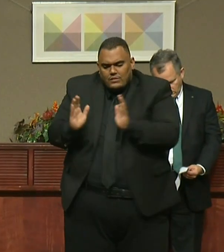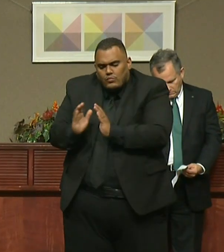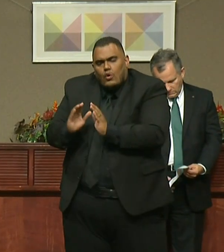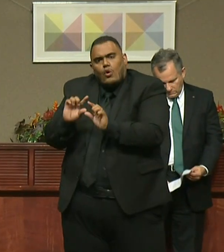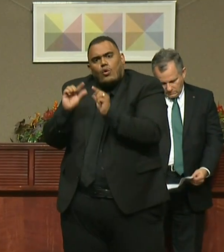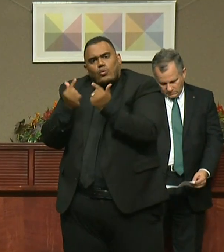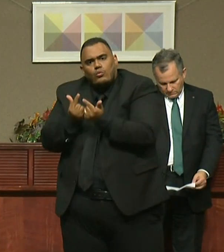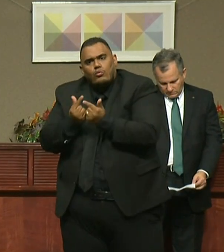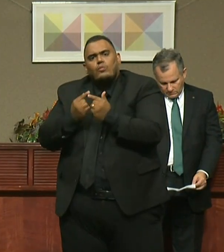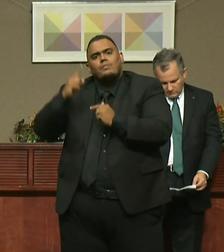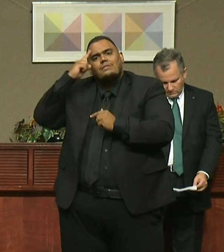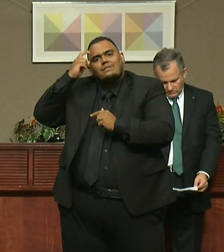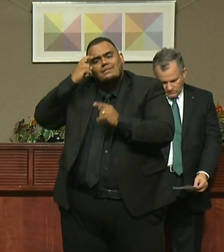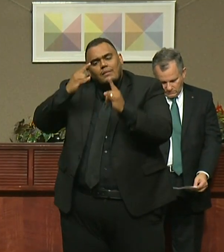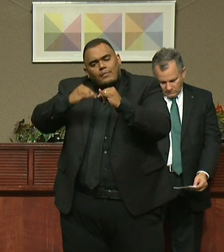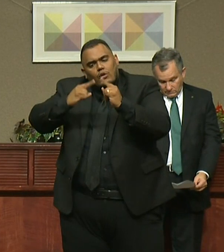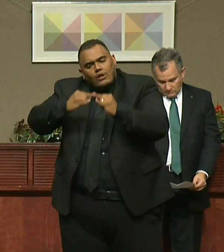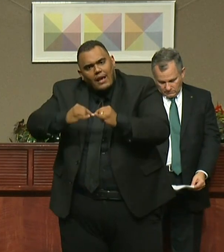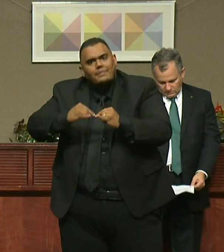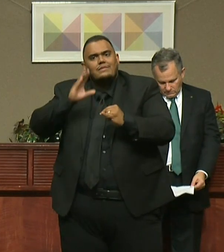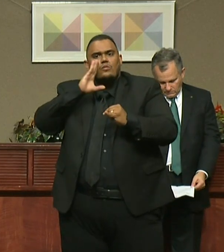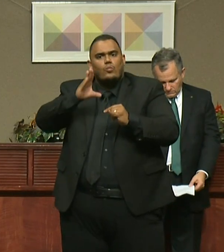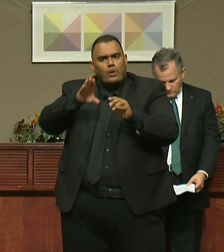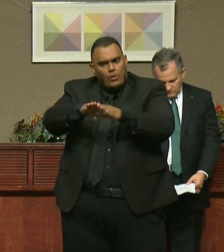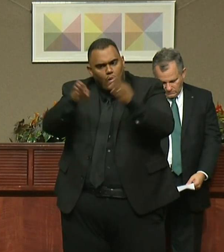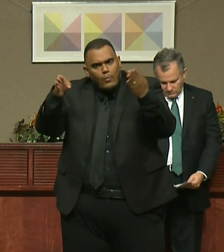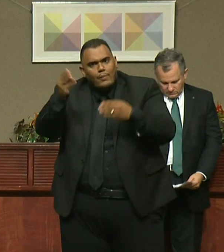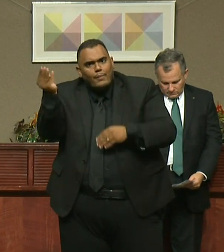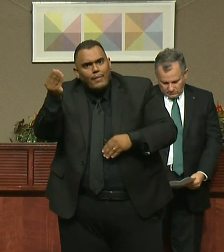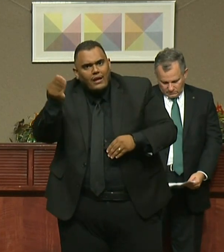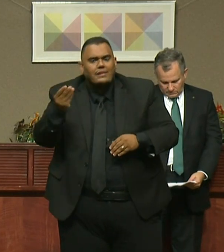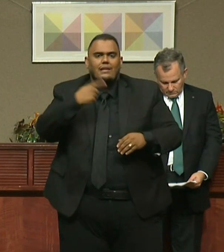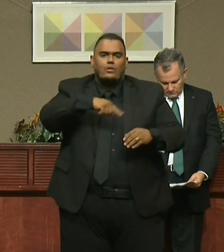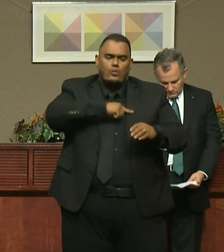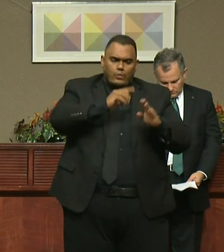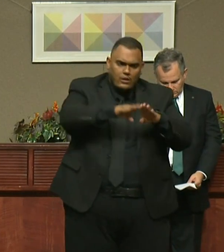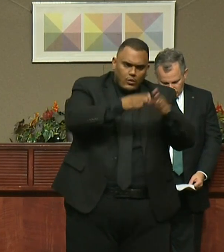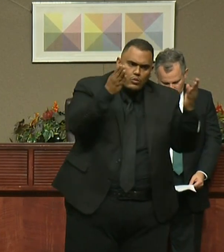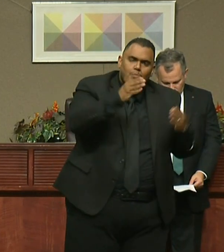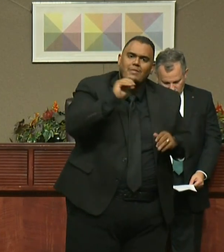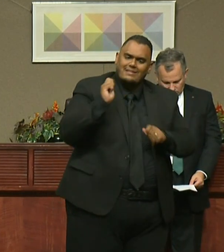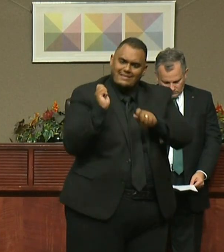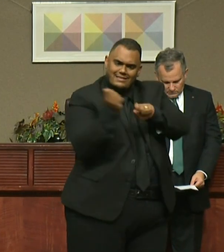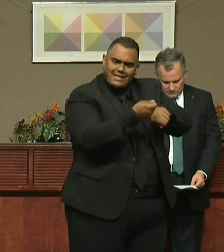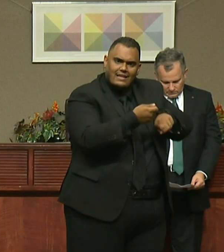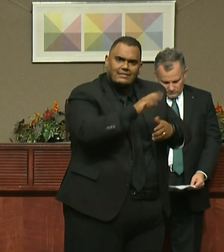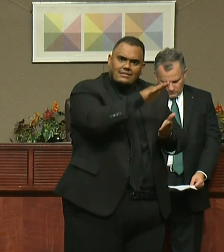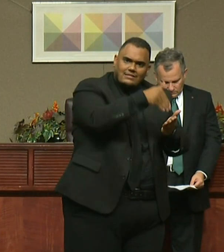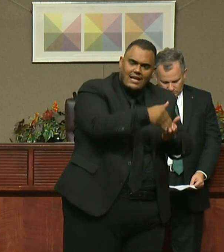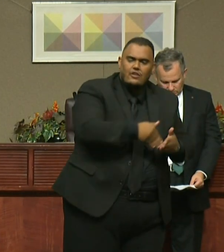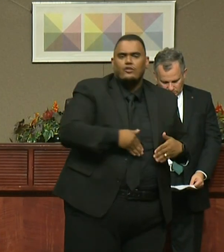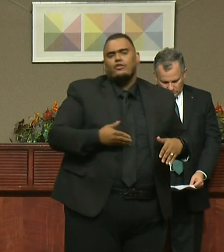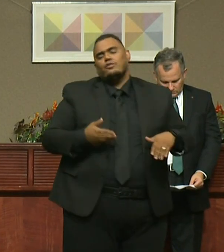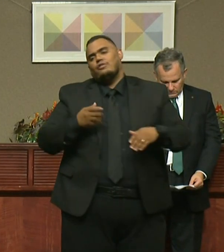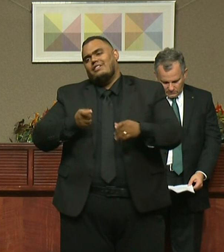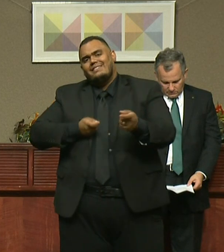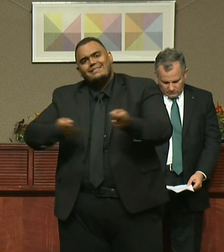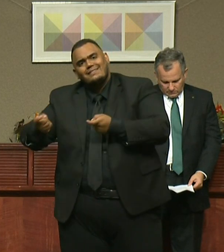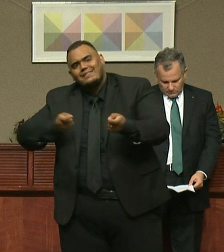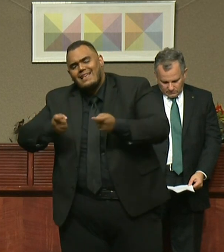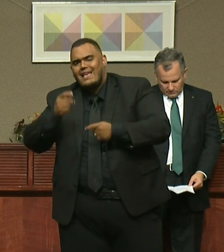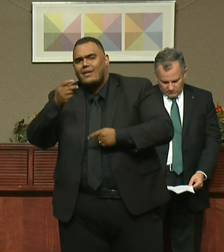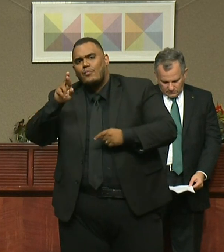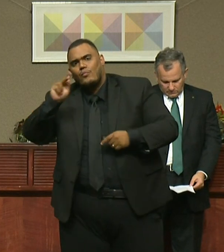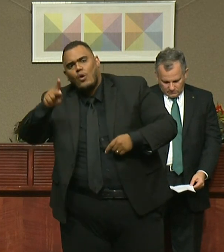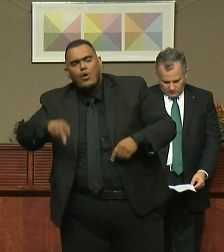got underway on Monday. We've reopened the tennis center. We've reopened 6 city pools, the skate park, the Lake Eola Swan